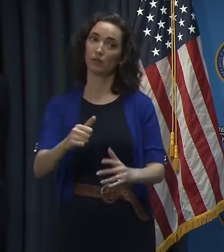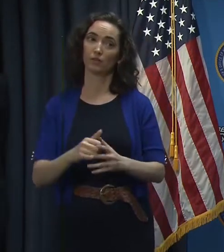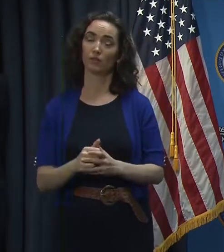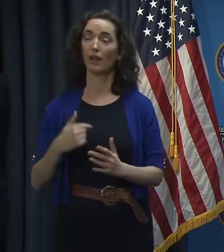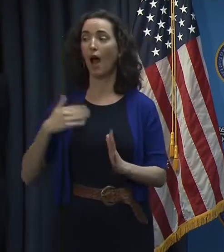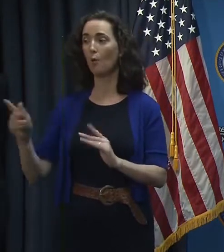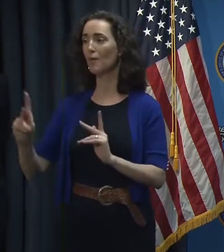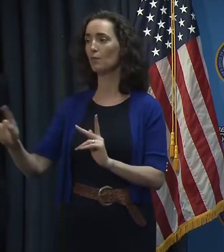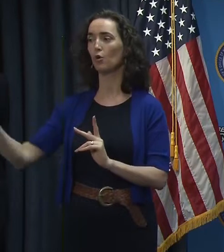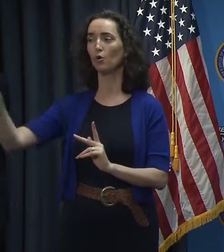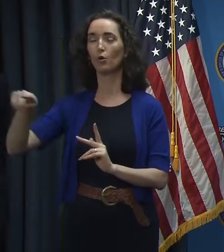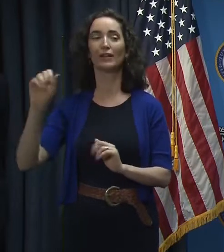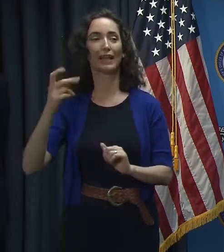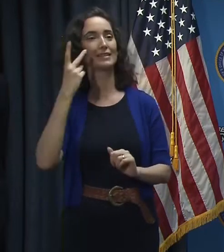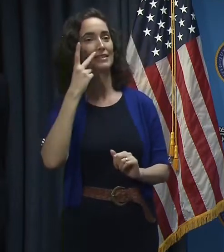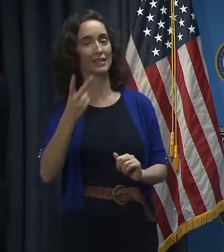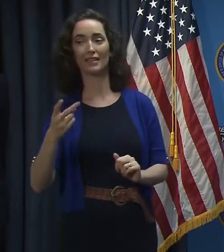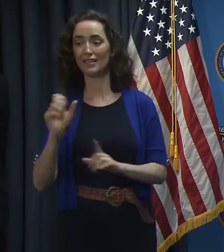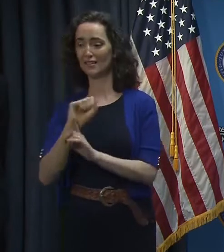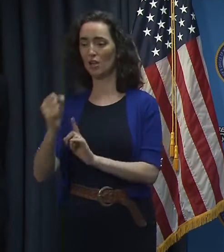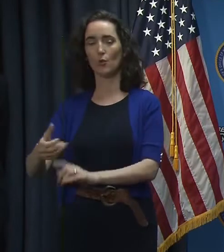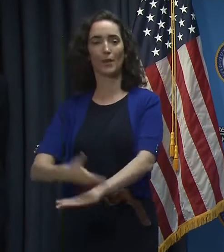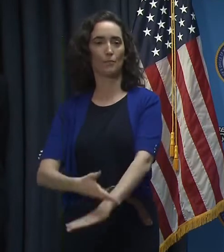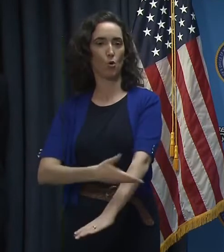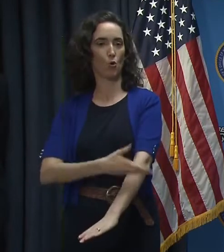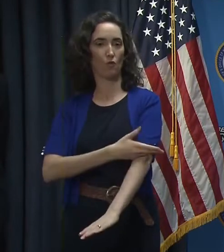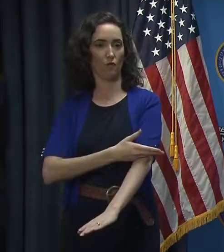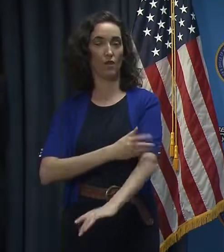hope that they can see that we are making progress. We're not quite there yet.